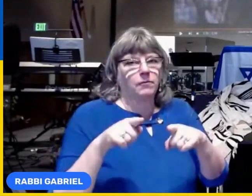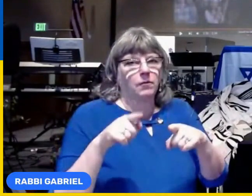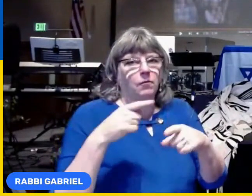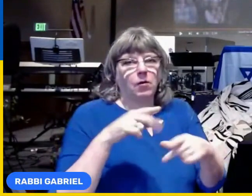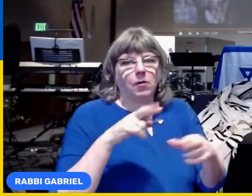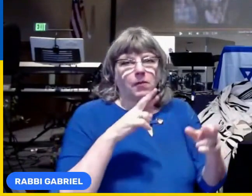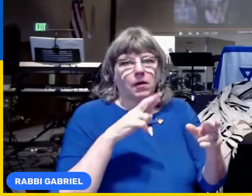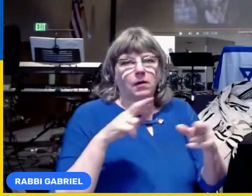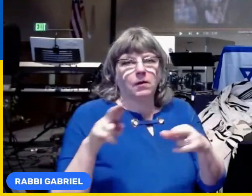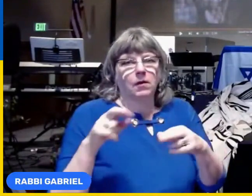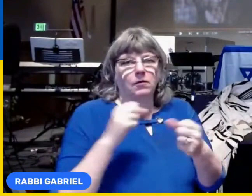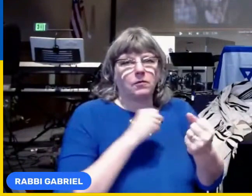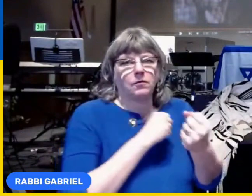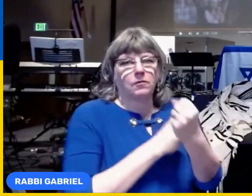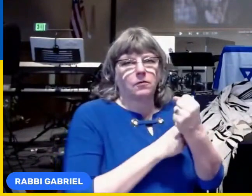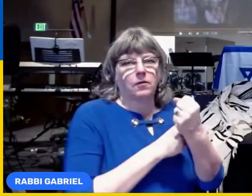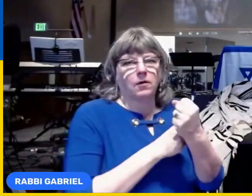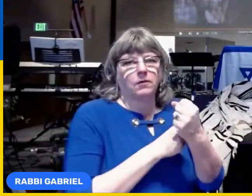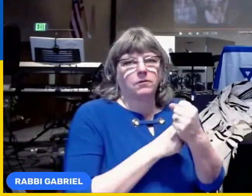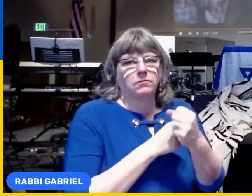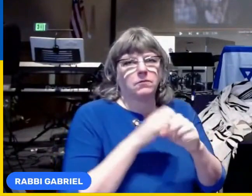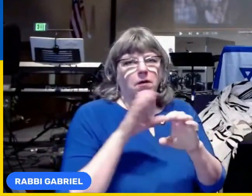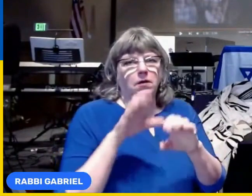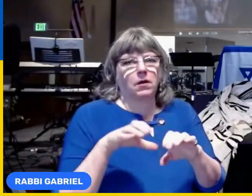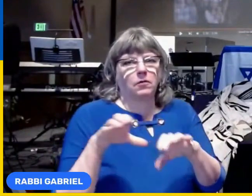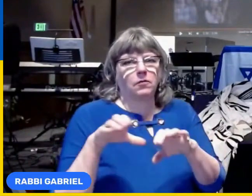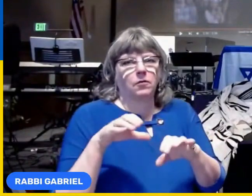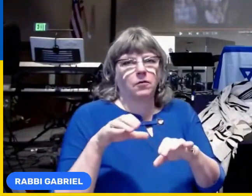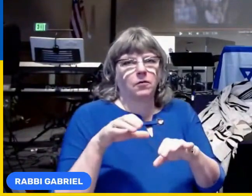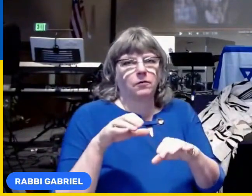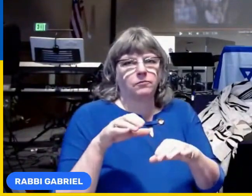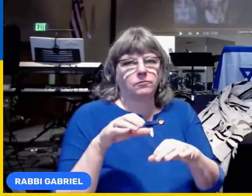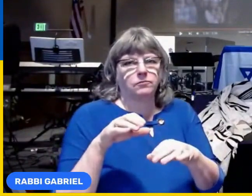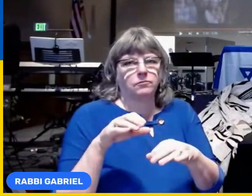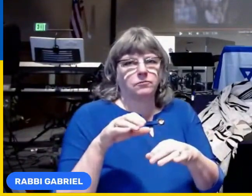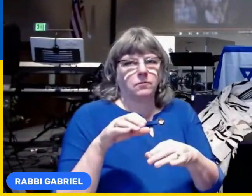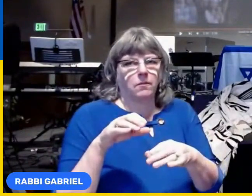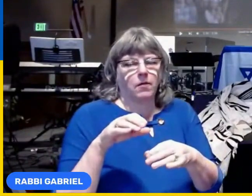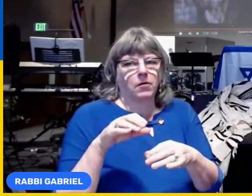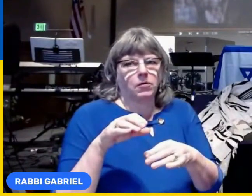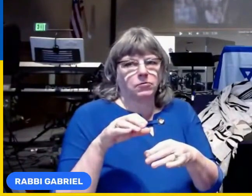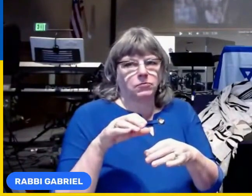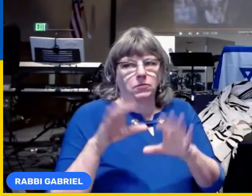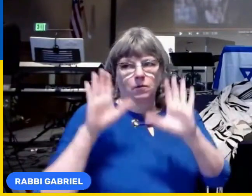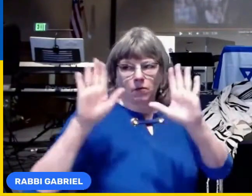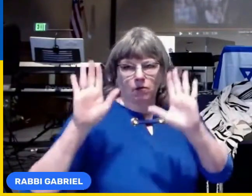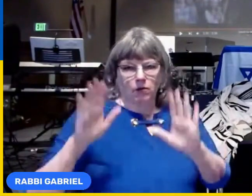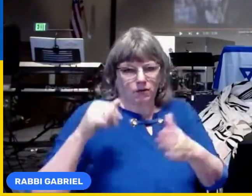to be strong and do exploit. B'shem Yeshua Mashiach, Amen.